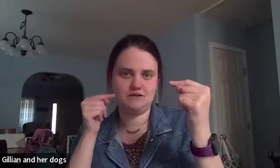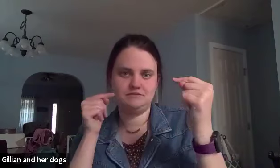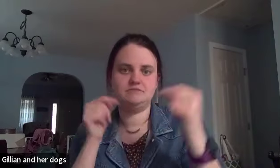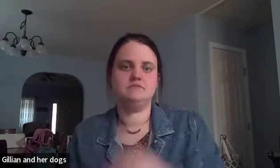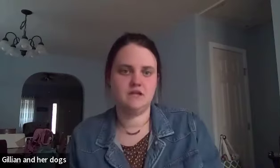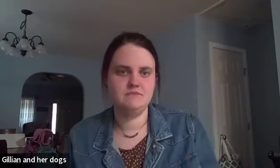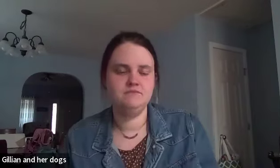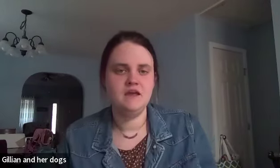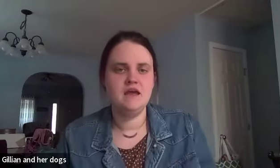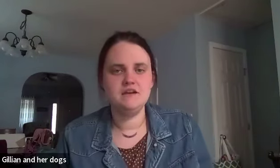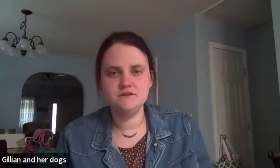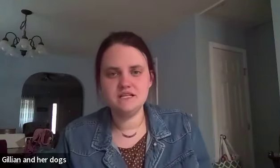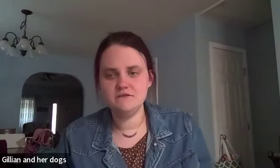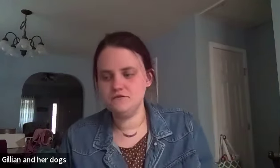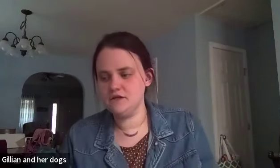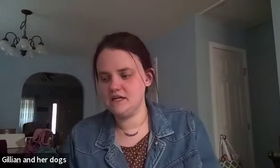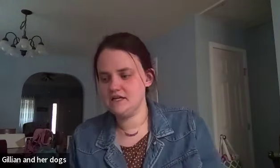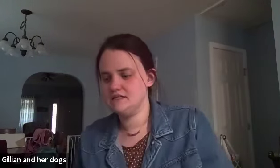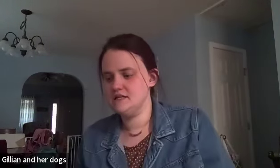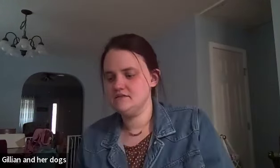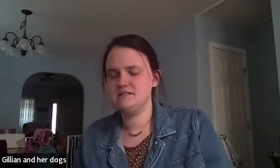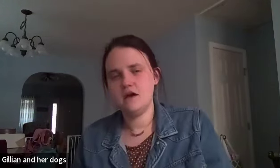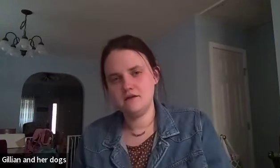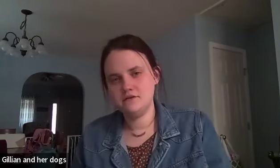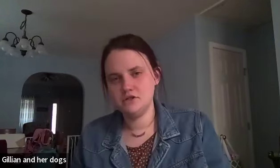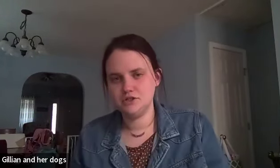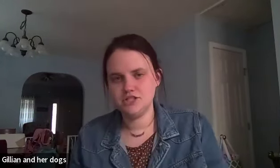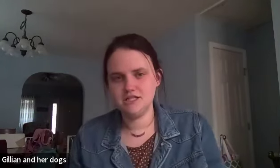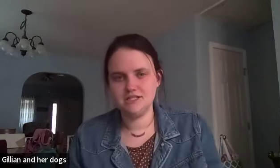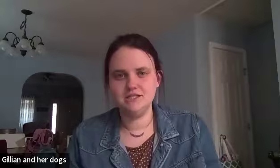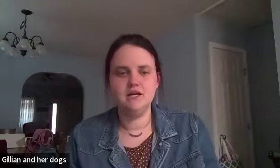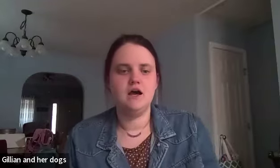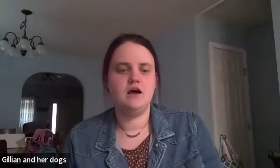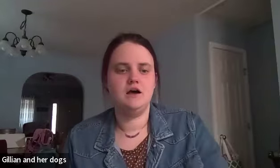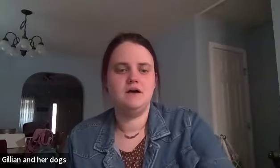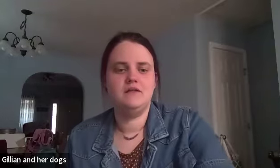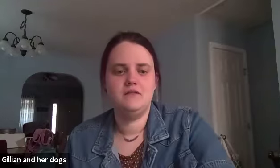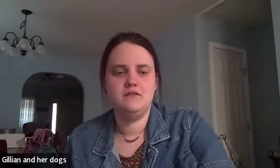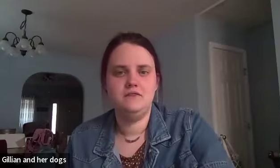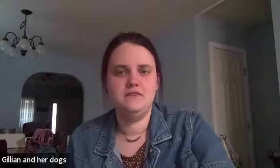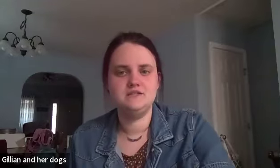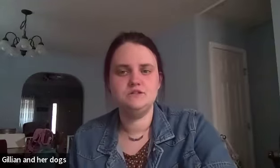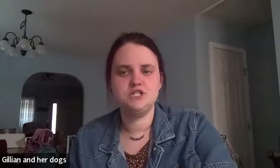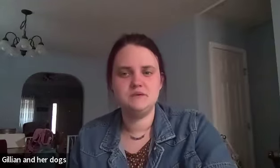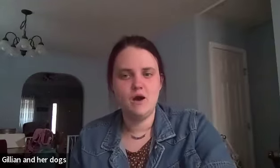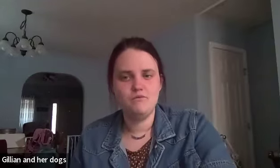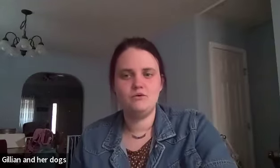allergic. Okay. And if you did ever forget the sign for allergic, This would just be